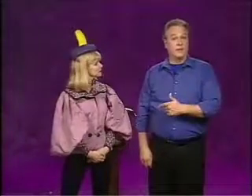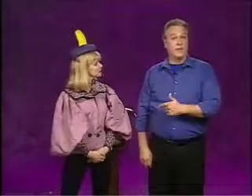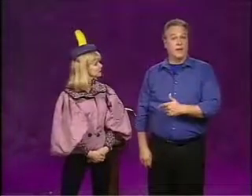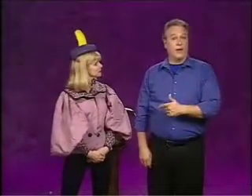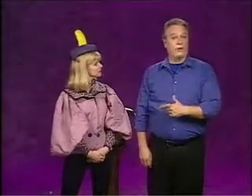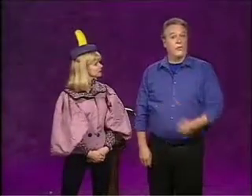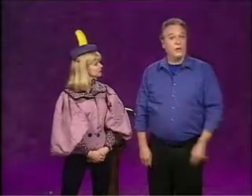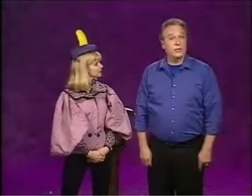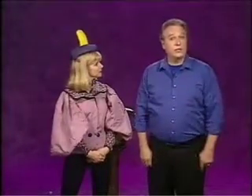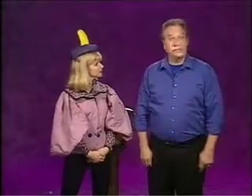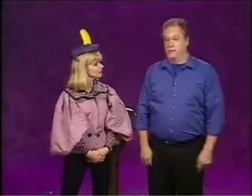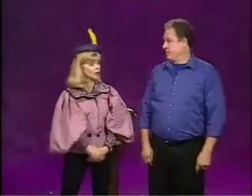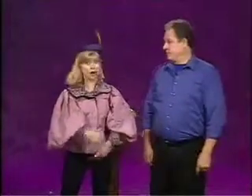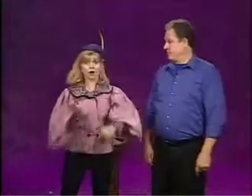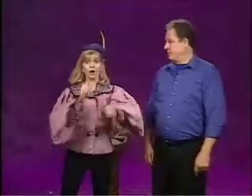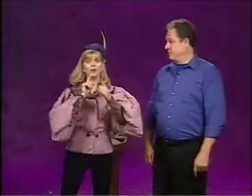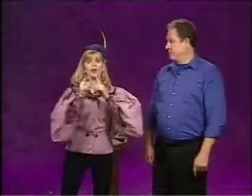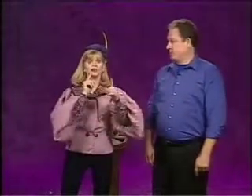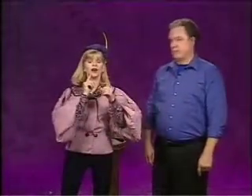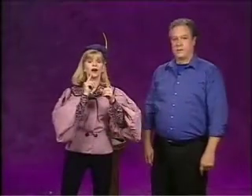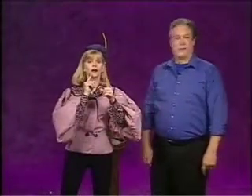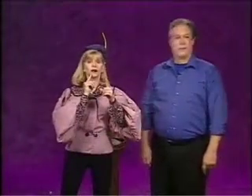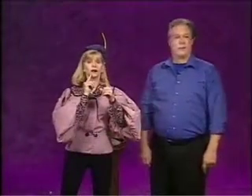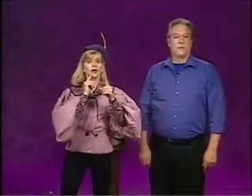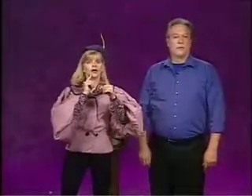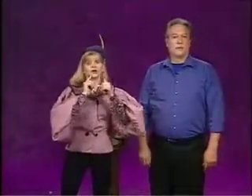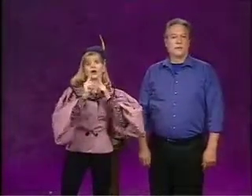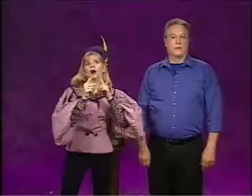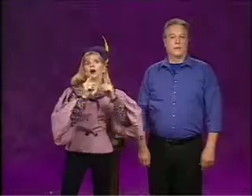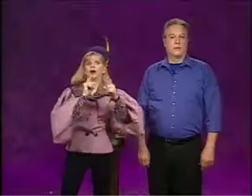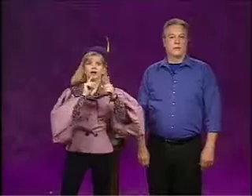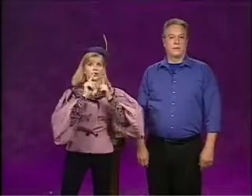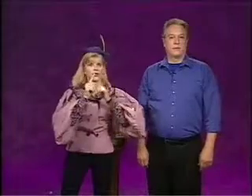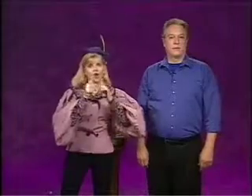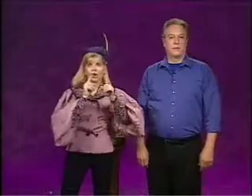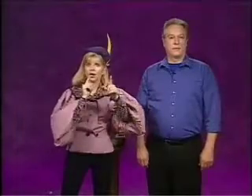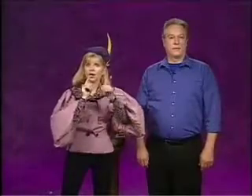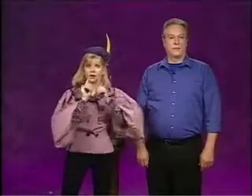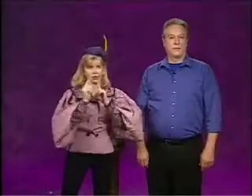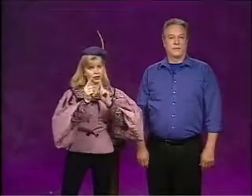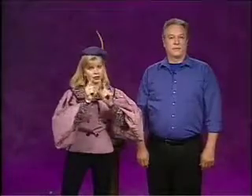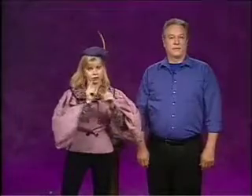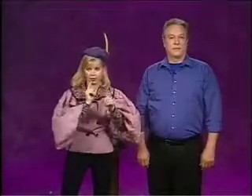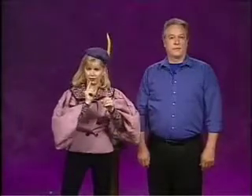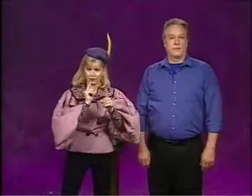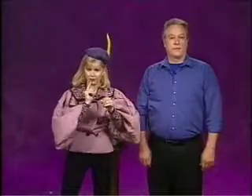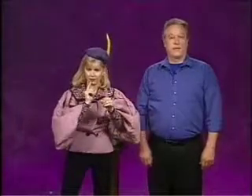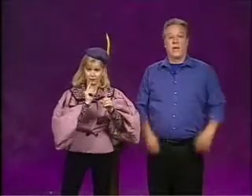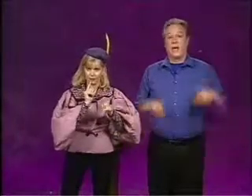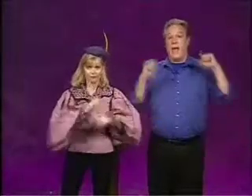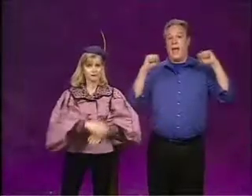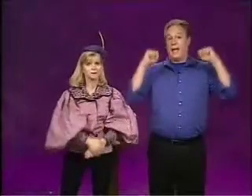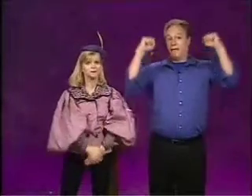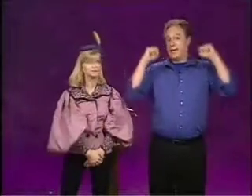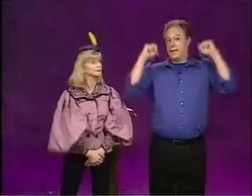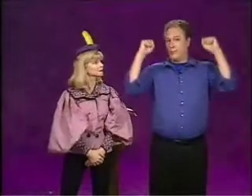of varying durations. A brief talk. Talk and talk endlessly. Exercise